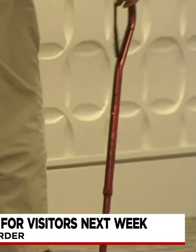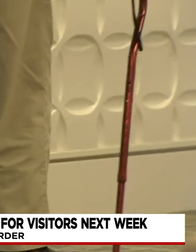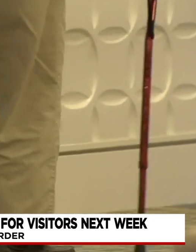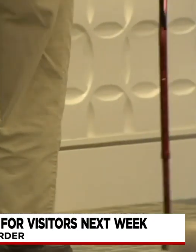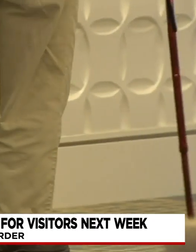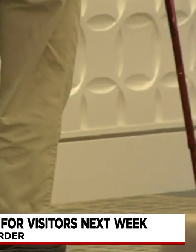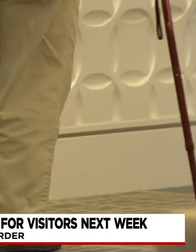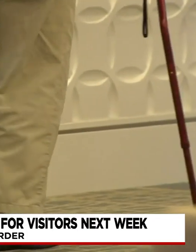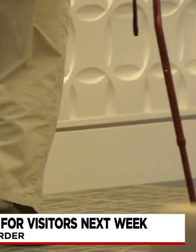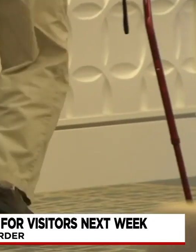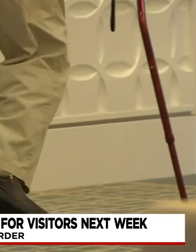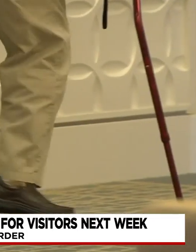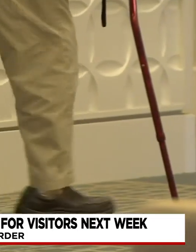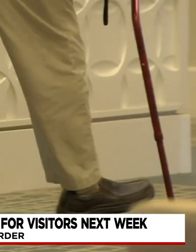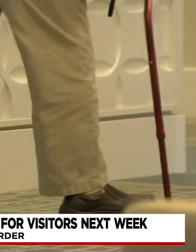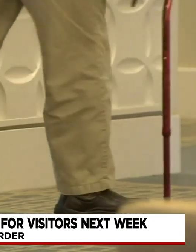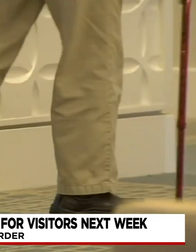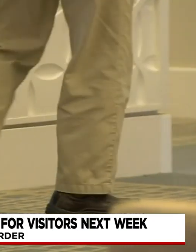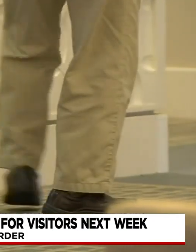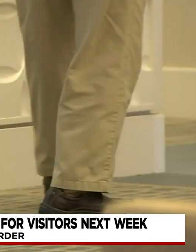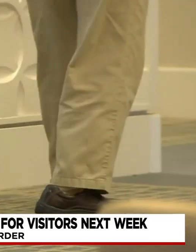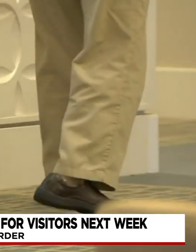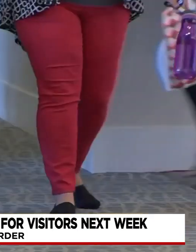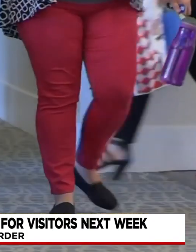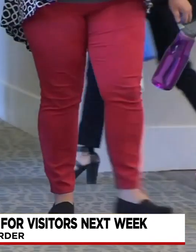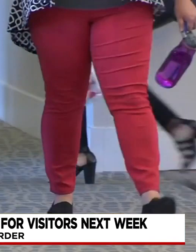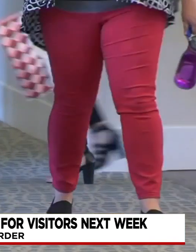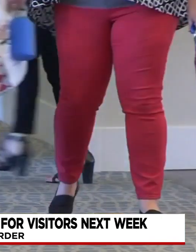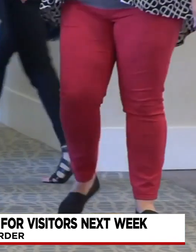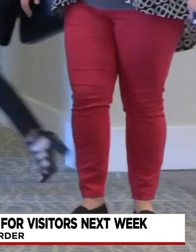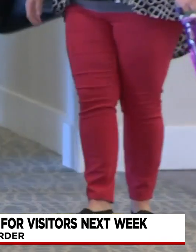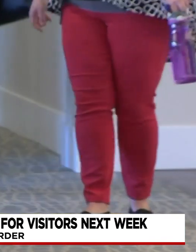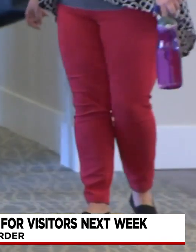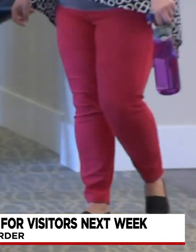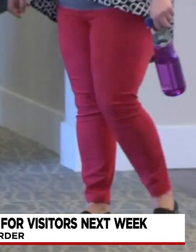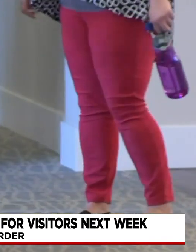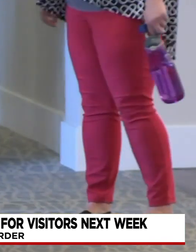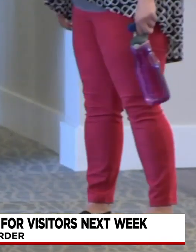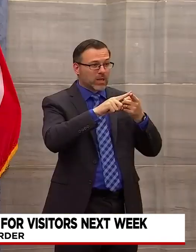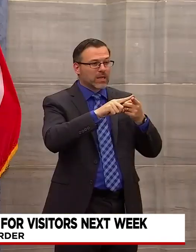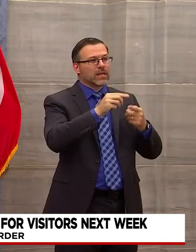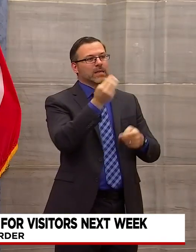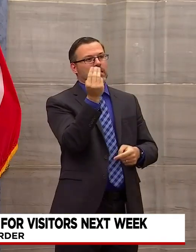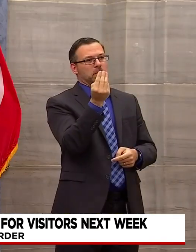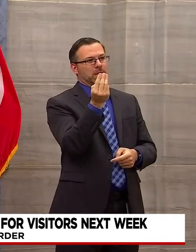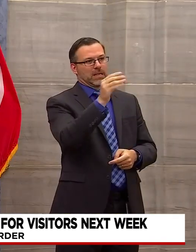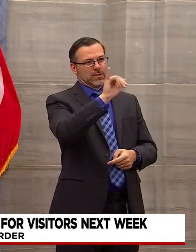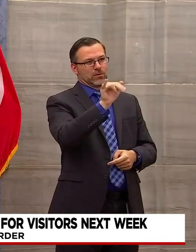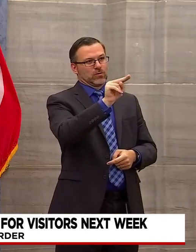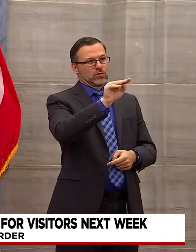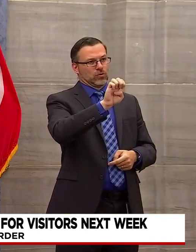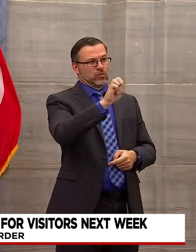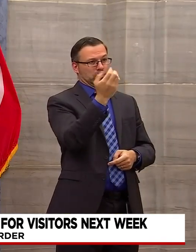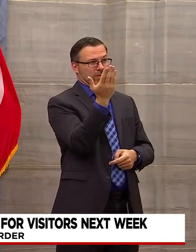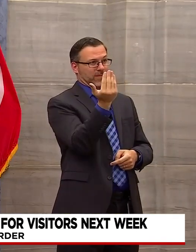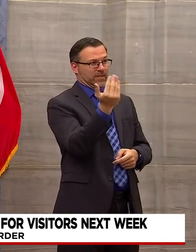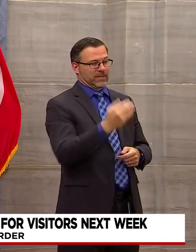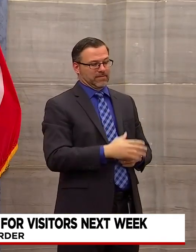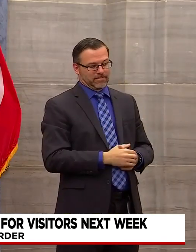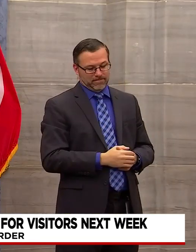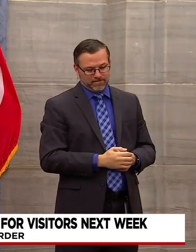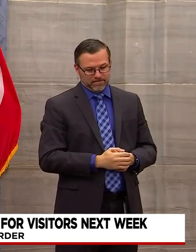signed an executive order allowing visitations again beginning on June 15th. We've set expectations that